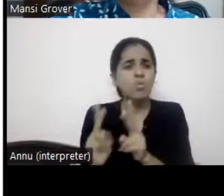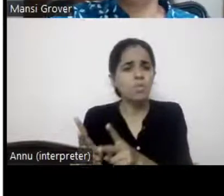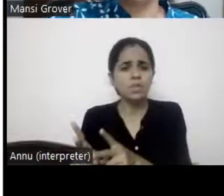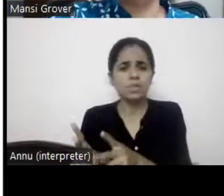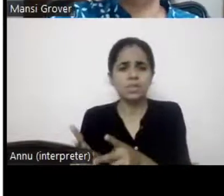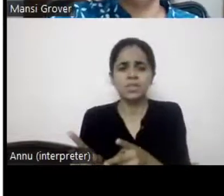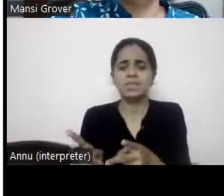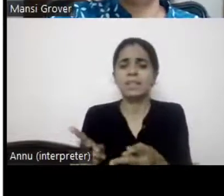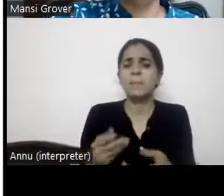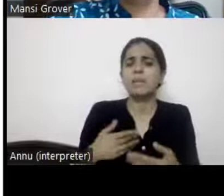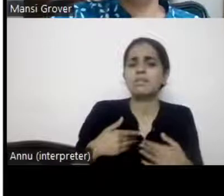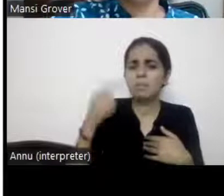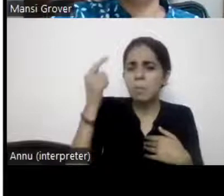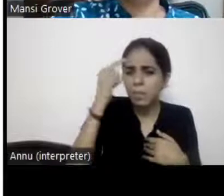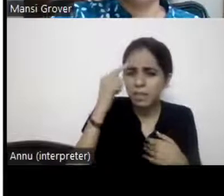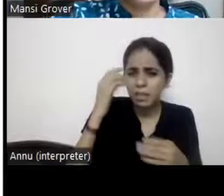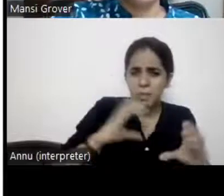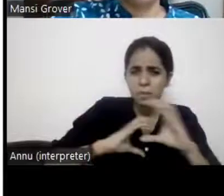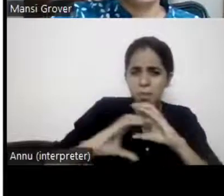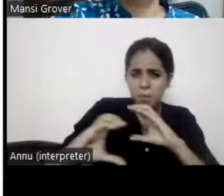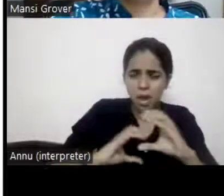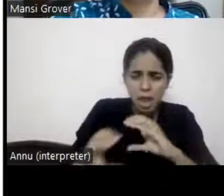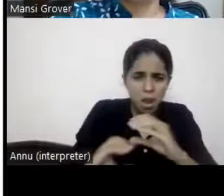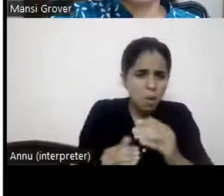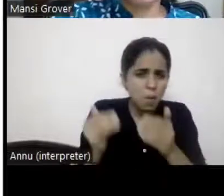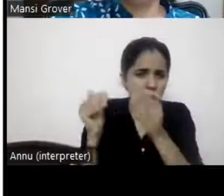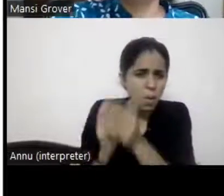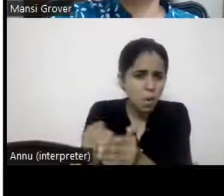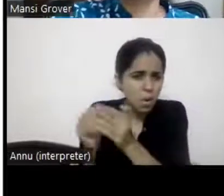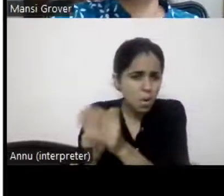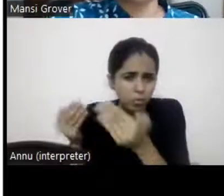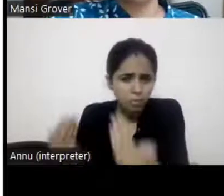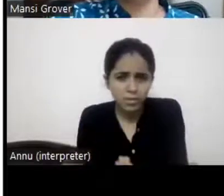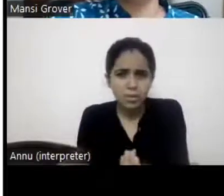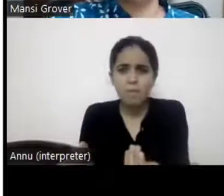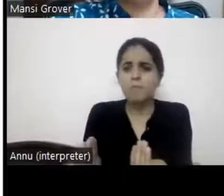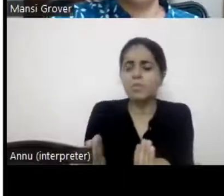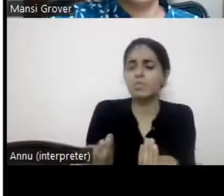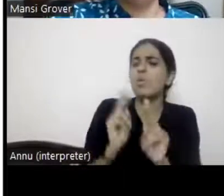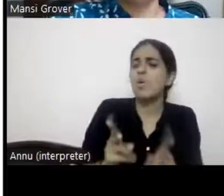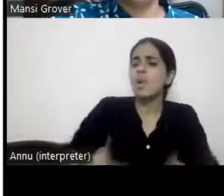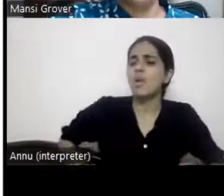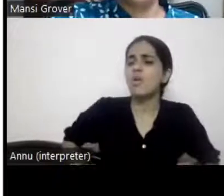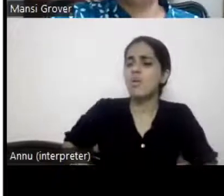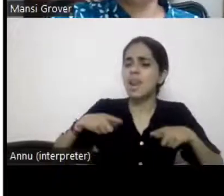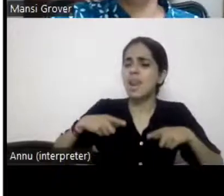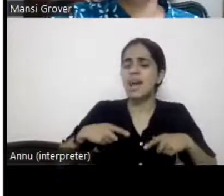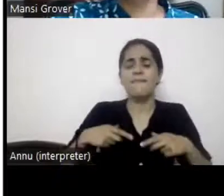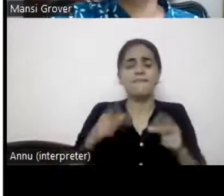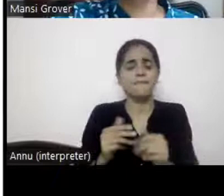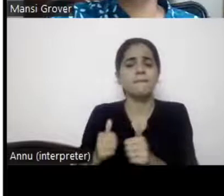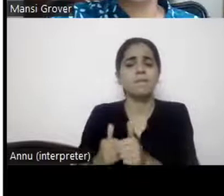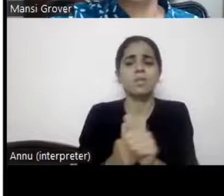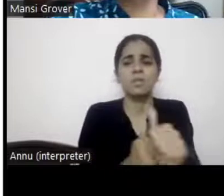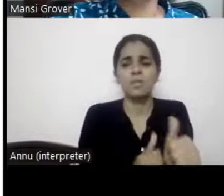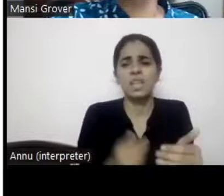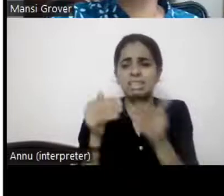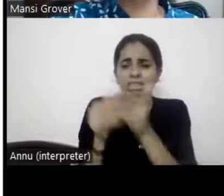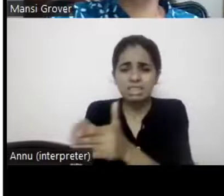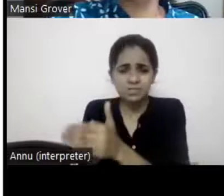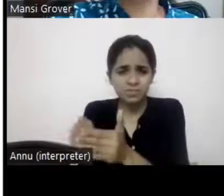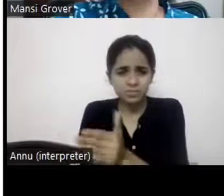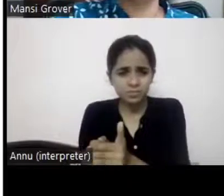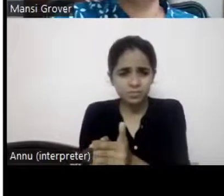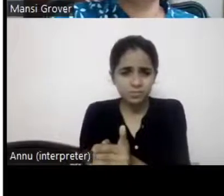the expected, communicative, and yet non-obtrusive fact of normal life. Indeed, the condition of eyesight